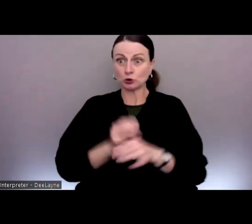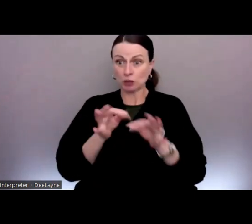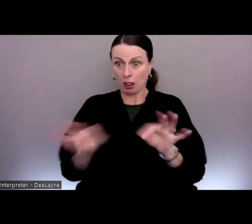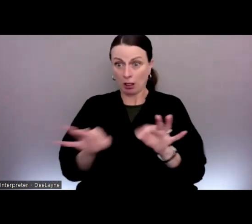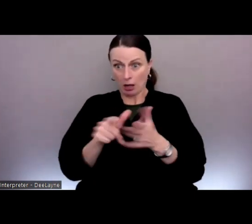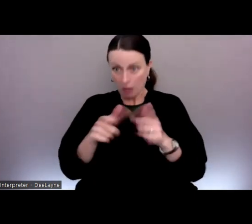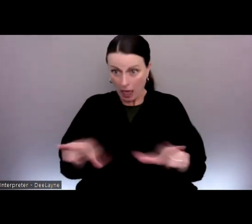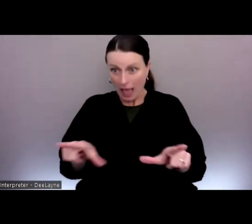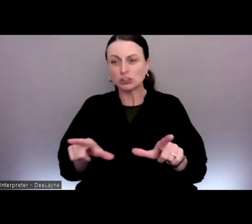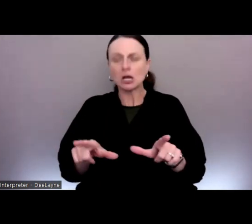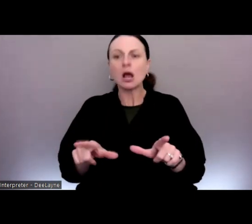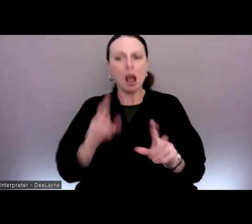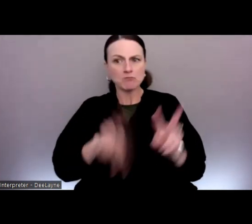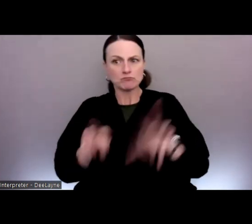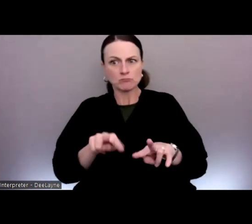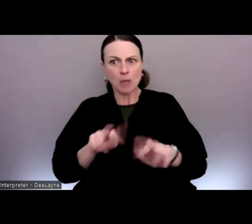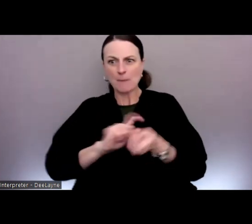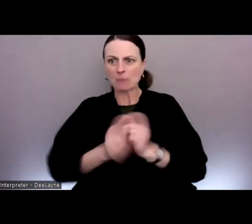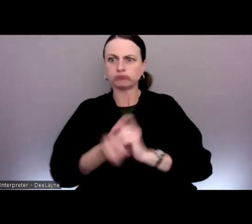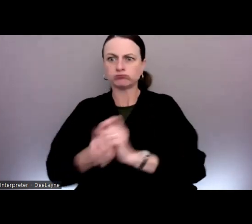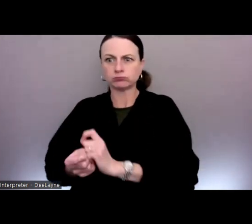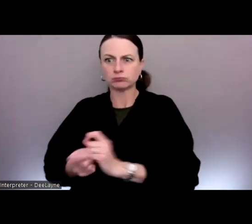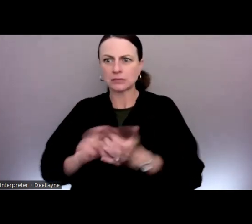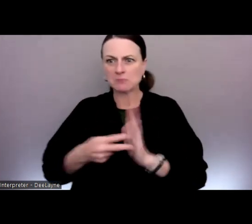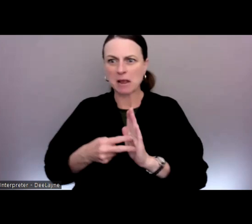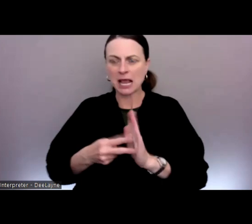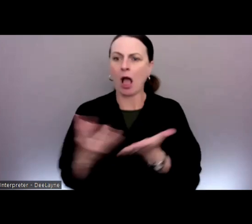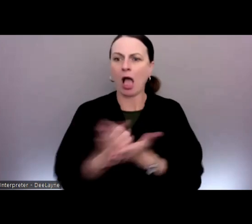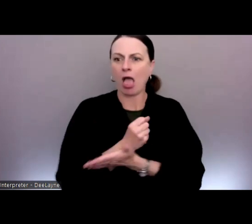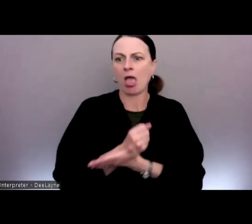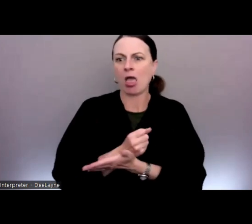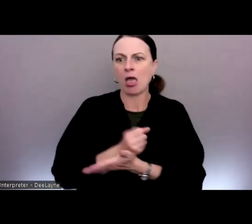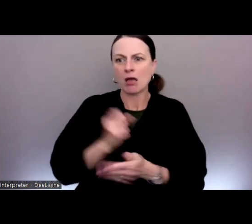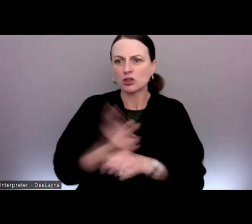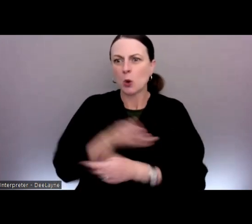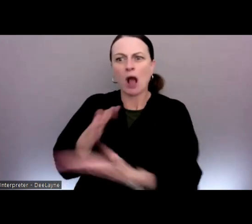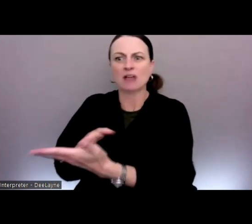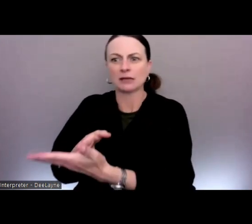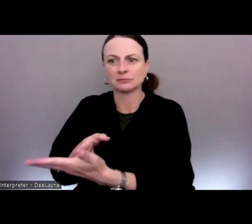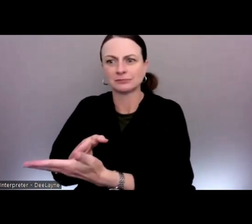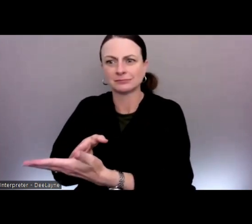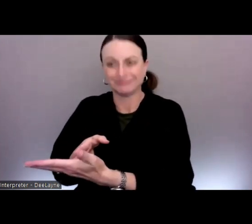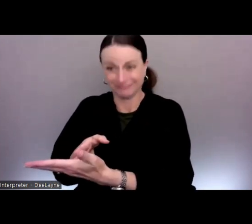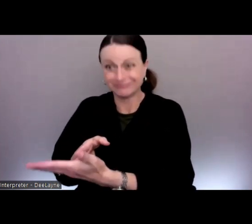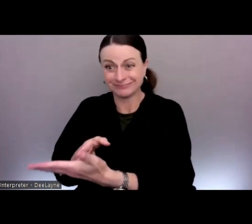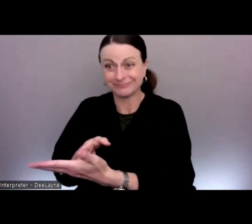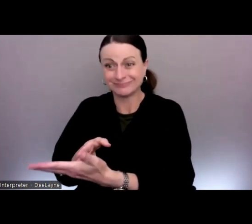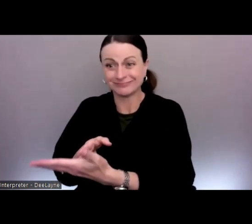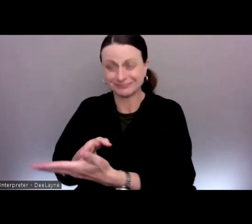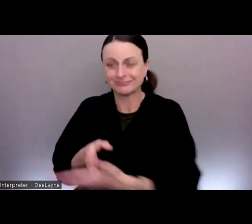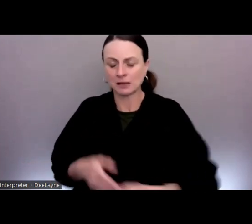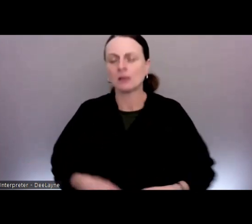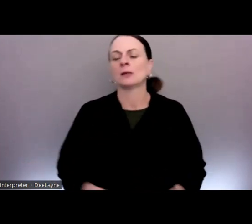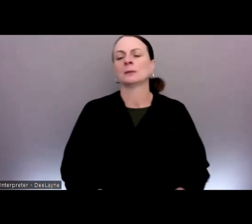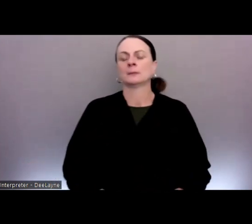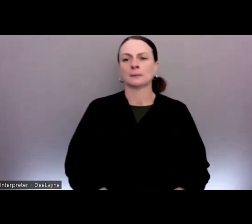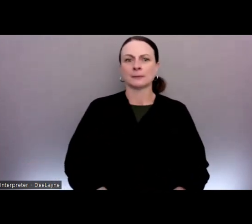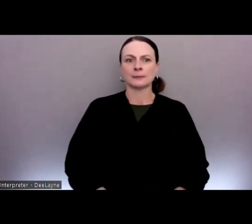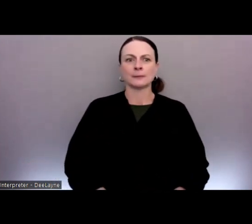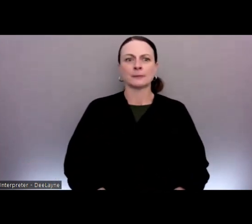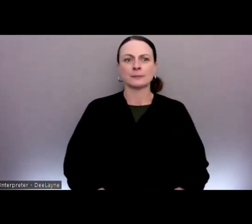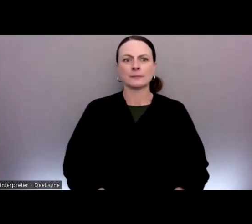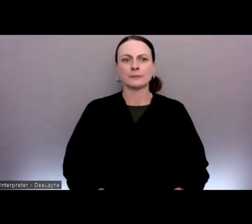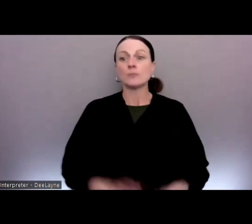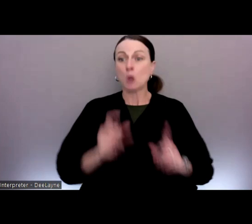it warps its meanings and weaponizes it in the service of colonial capitalist ruling relations.